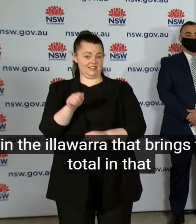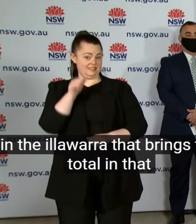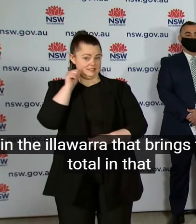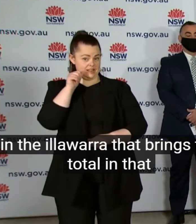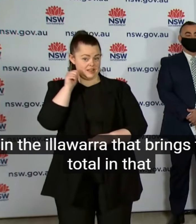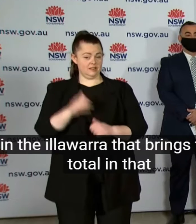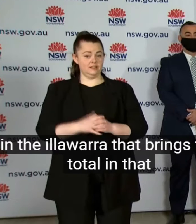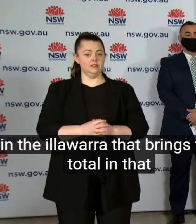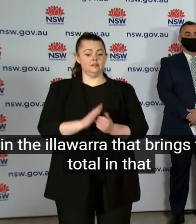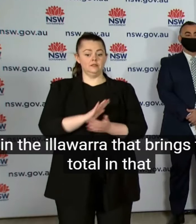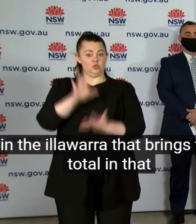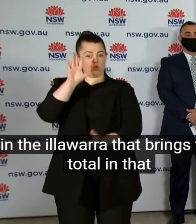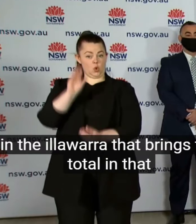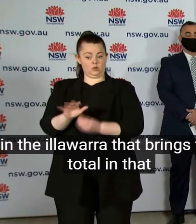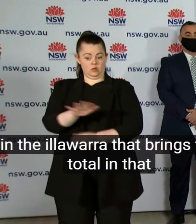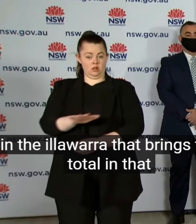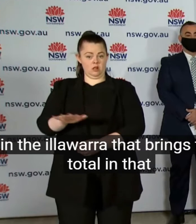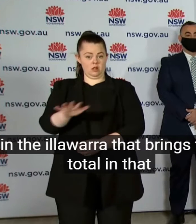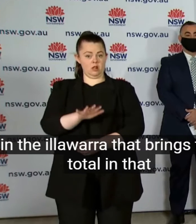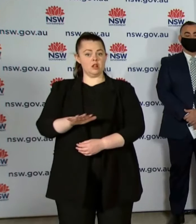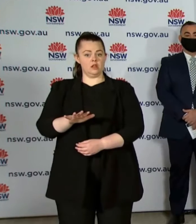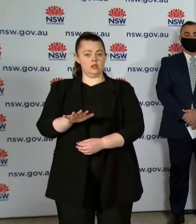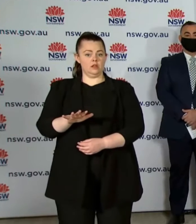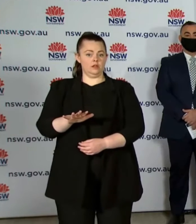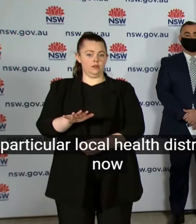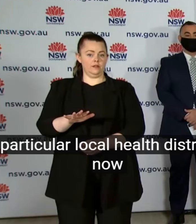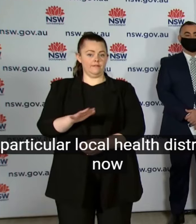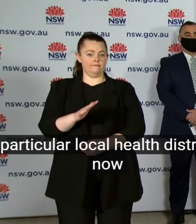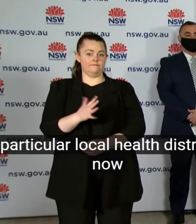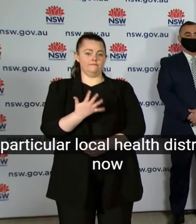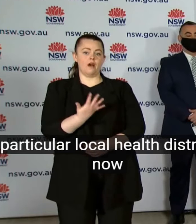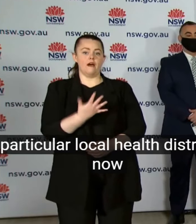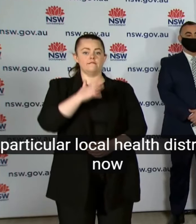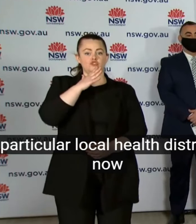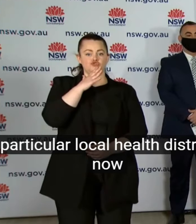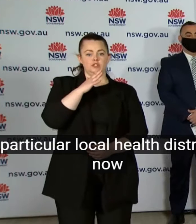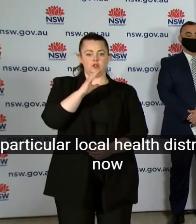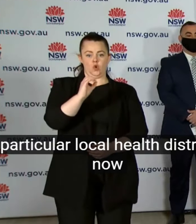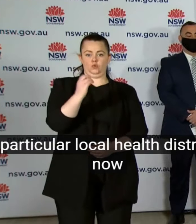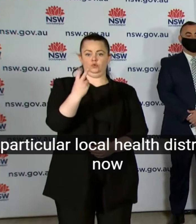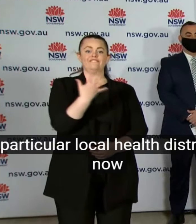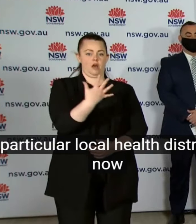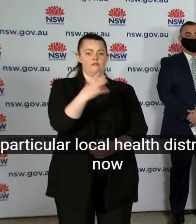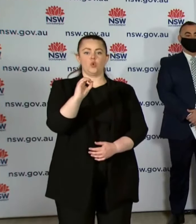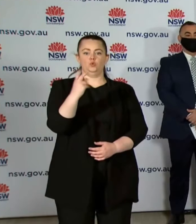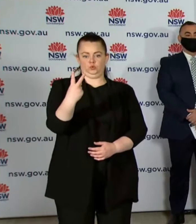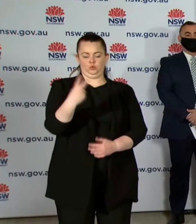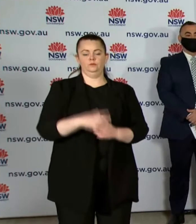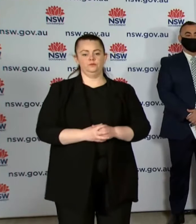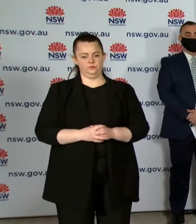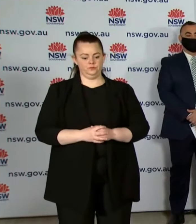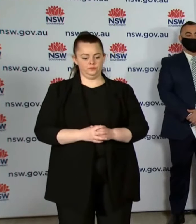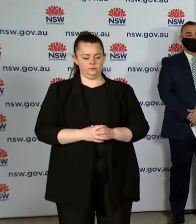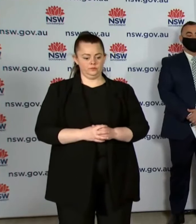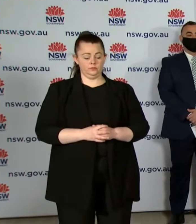That brings the total in that particular local health district now to 502 cases. 21